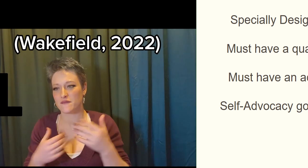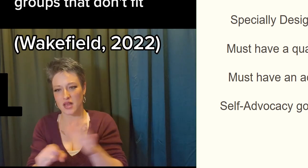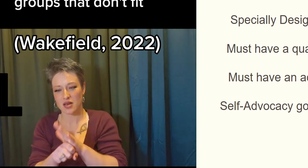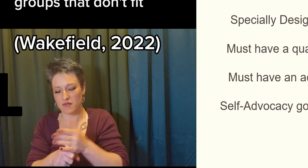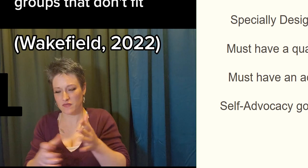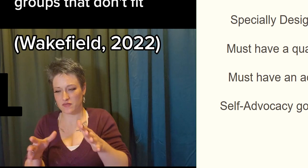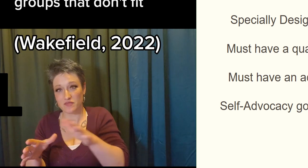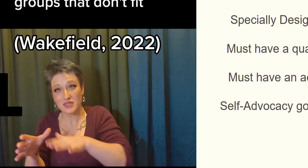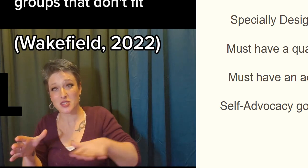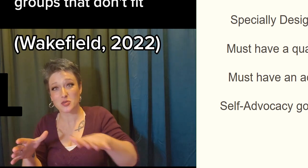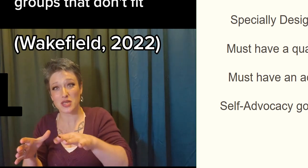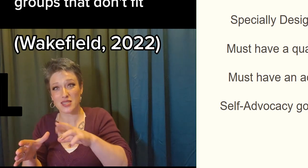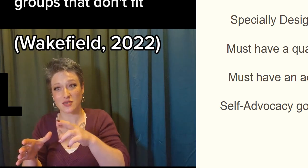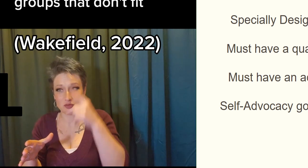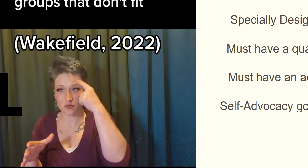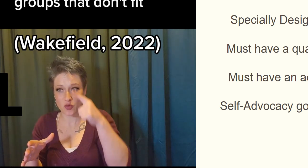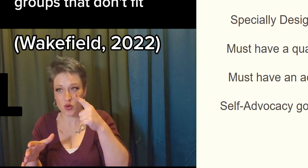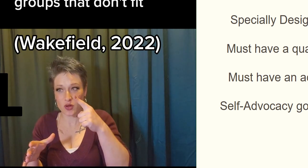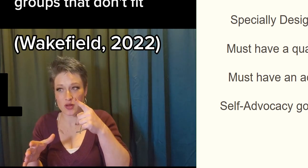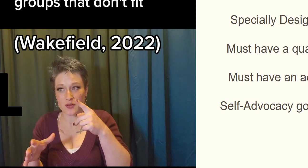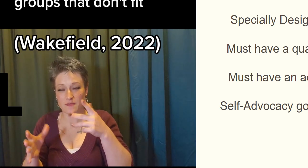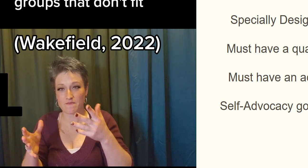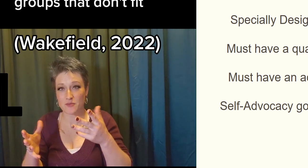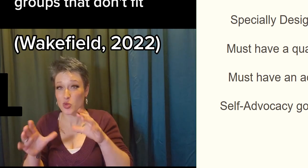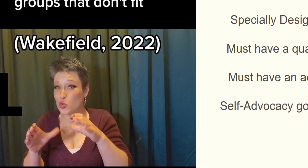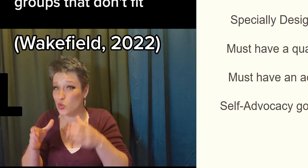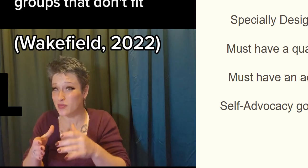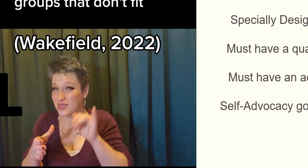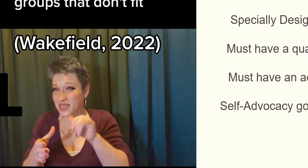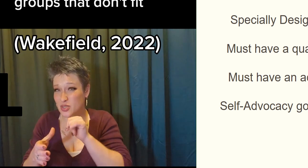it doesn't necessarily mean that all of these people have